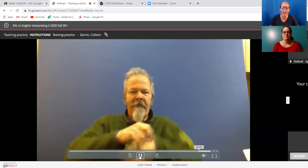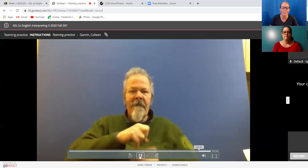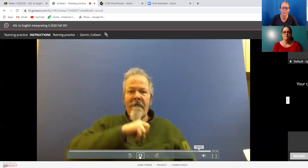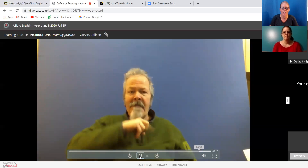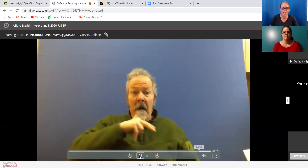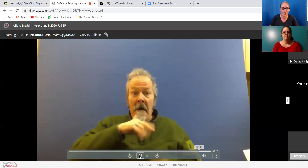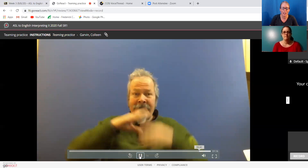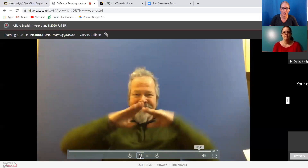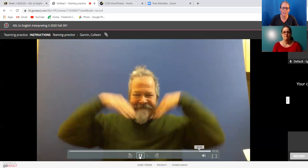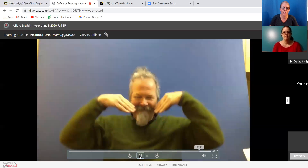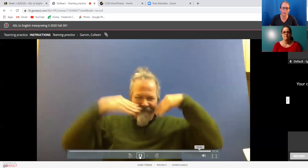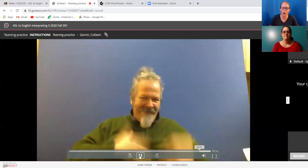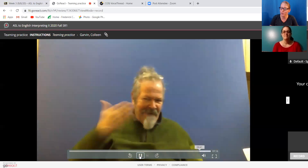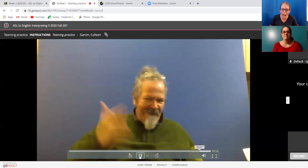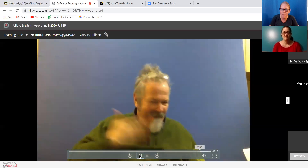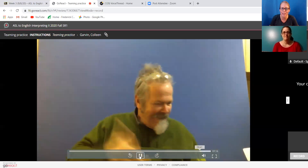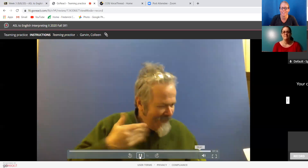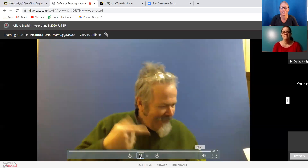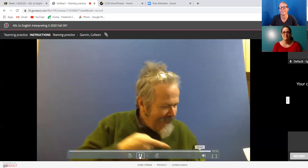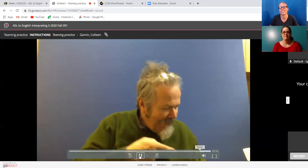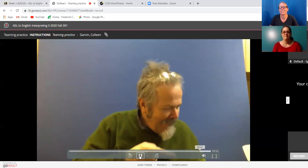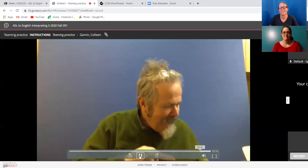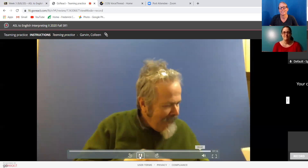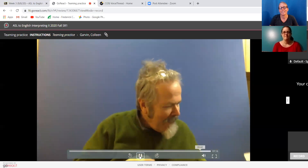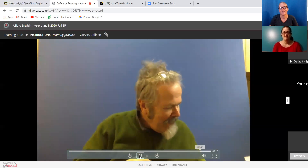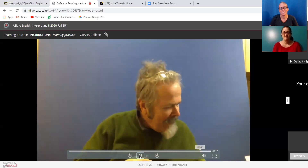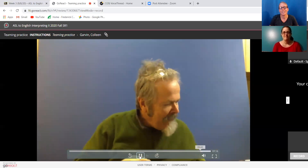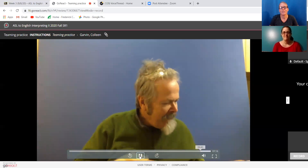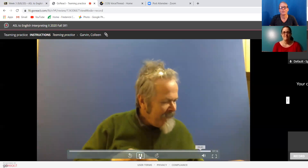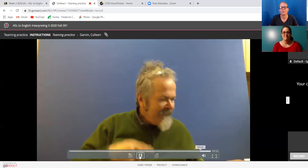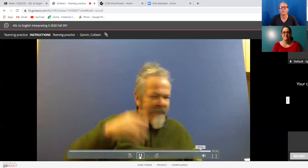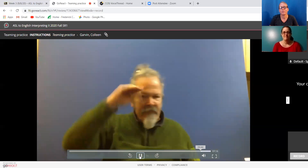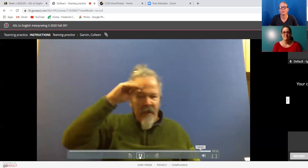was alive. And then the frog was happy.